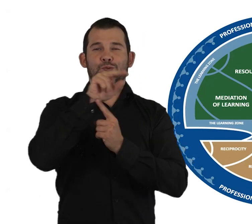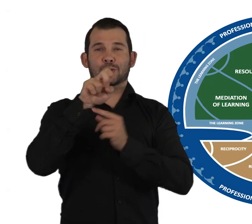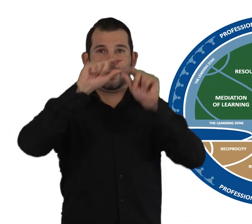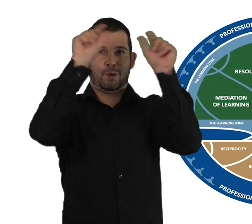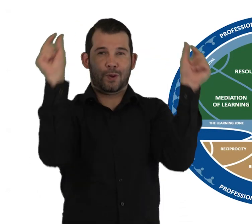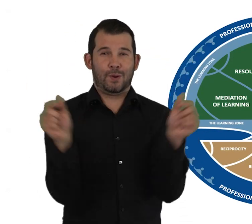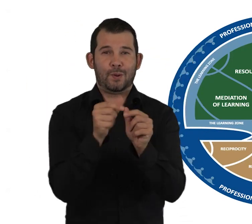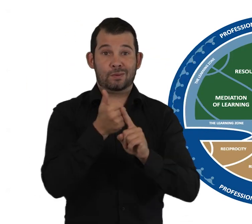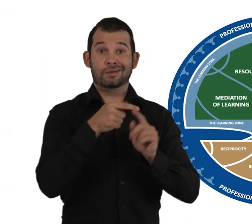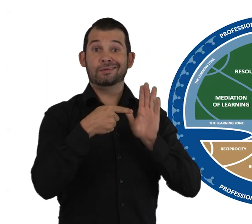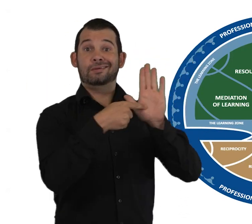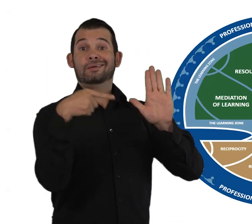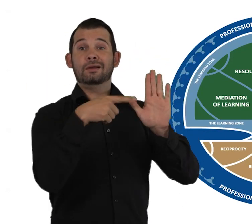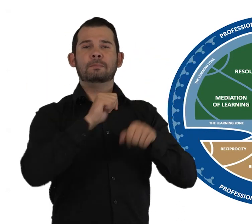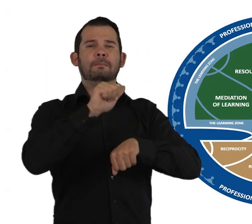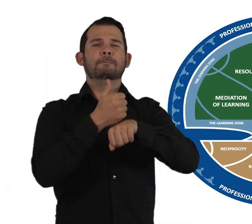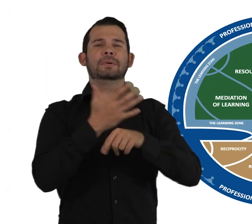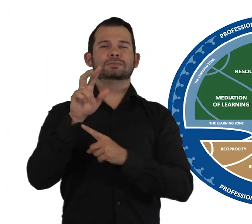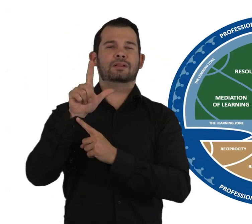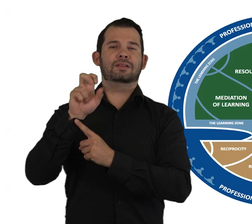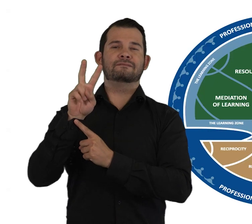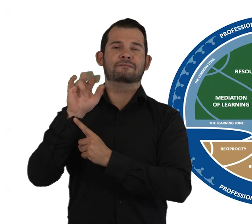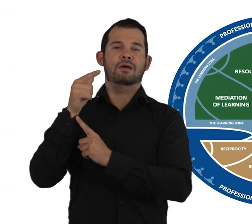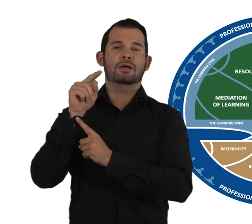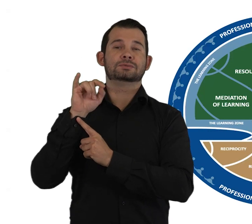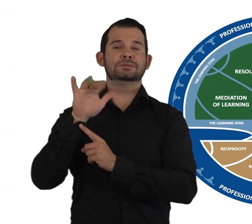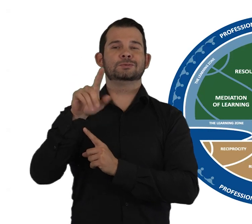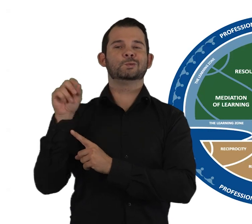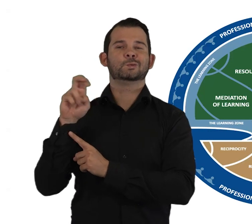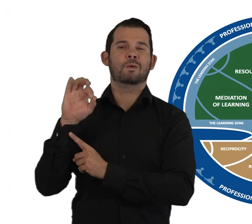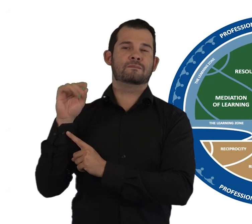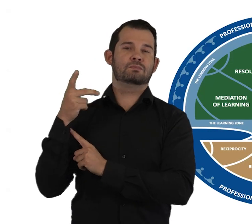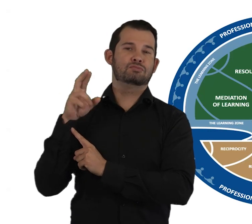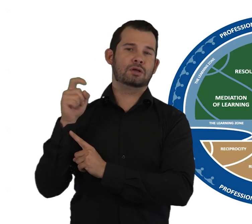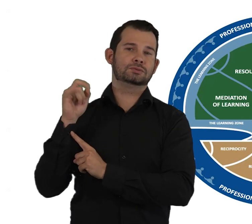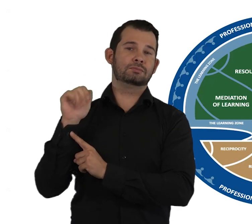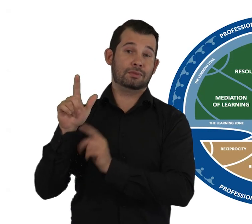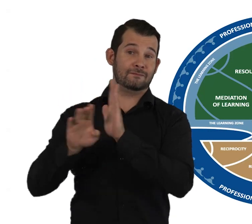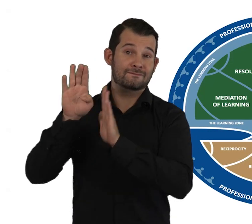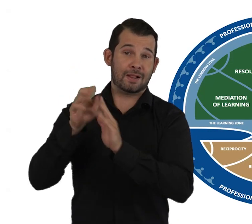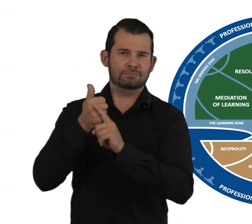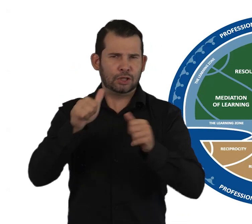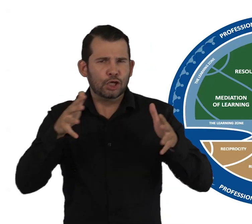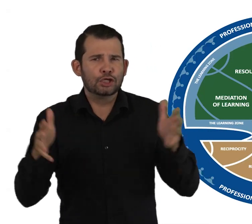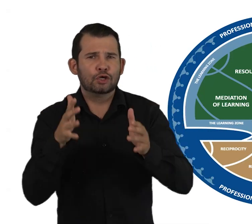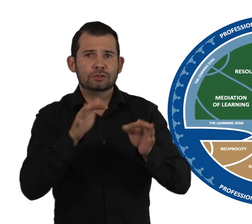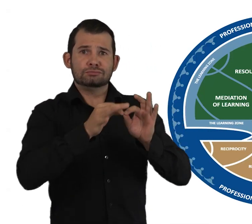this model is based on Lev Vygotsky's zone of proximal development, which encourages practitioners to view